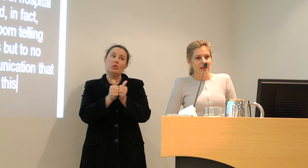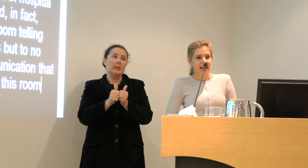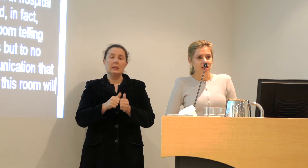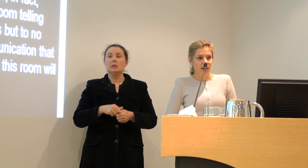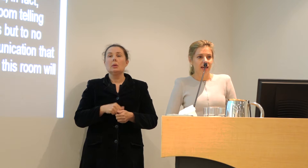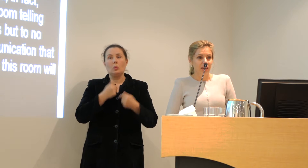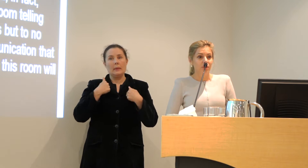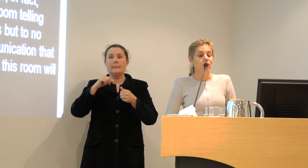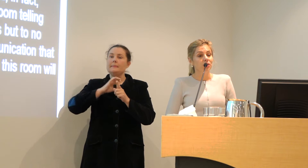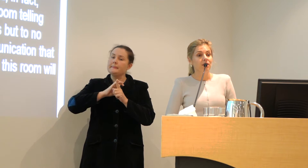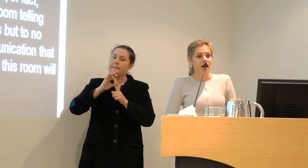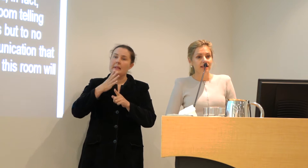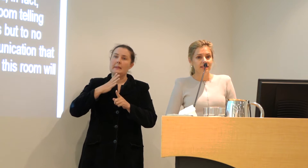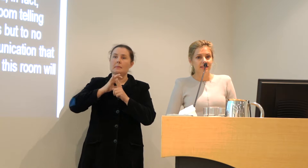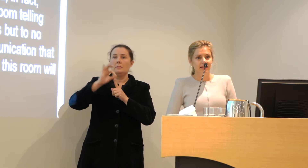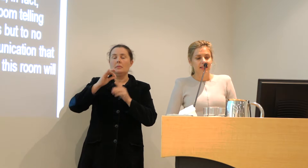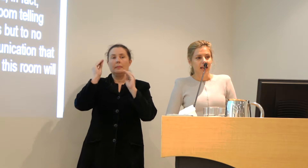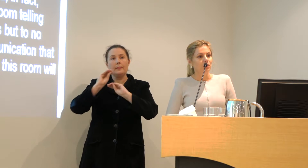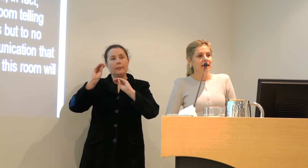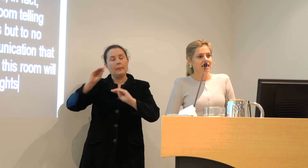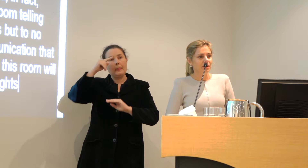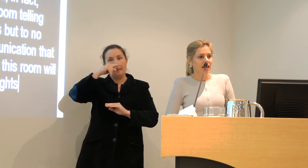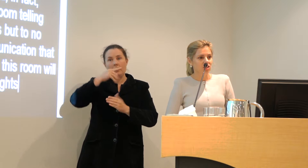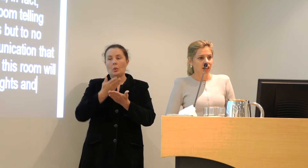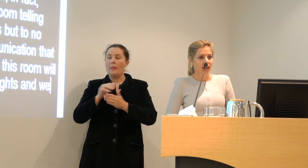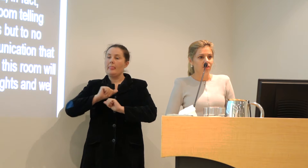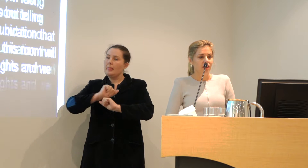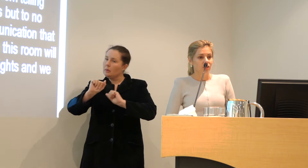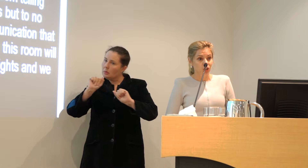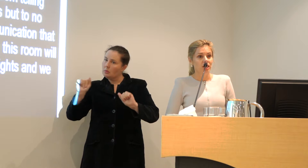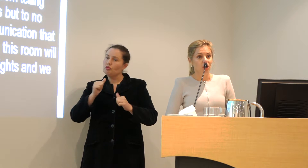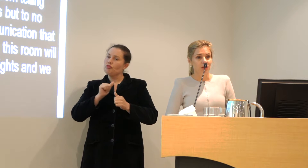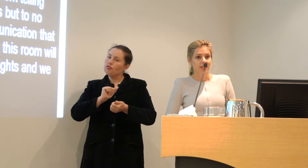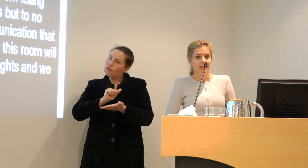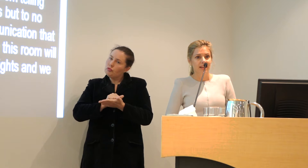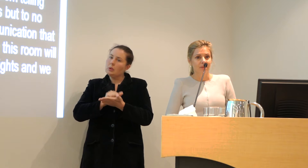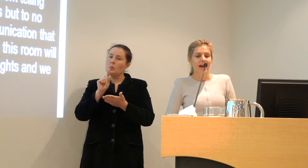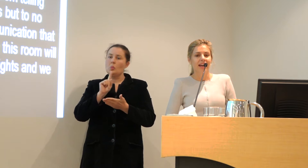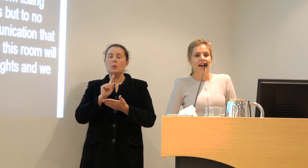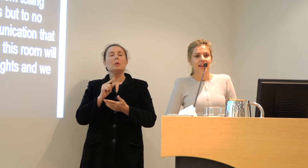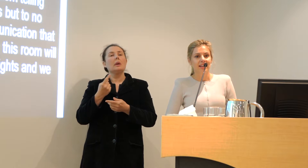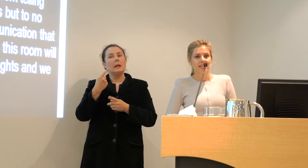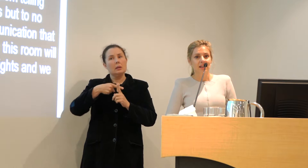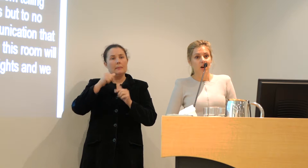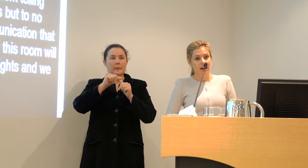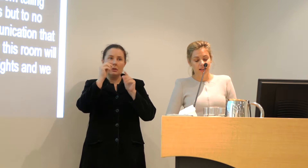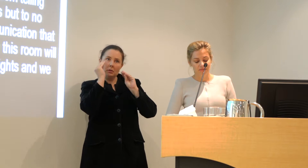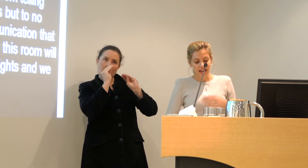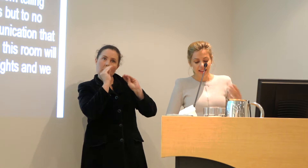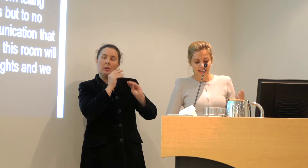need to better educate people on their rights, and we need to better educate duty holders about how they need